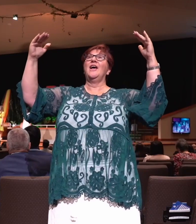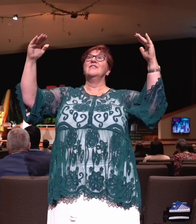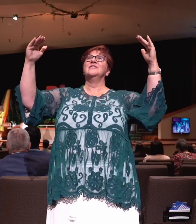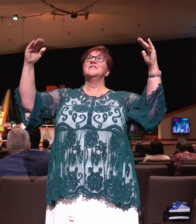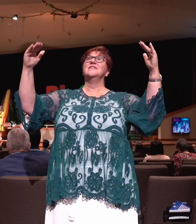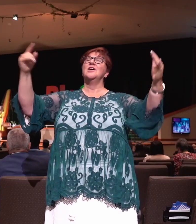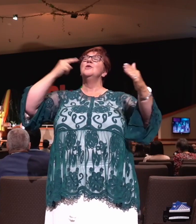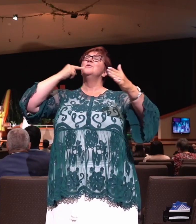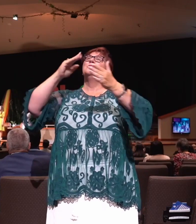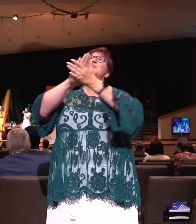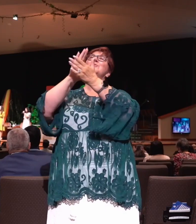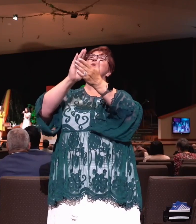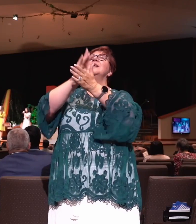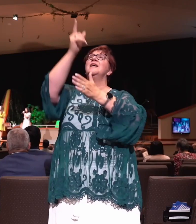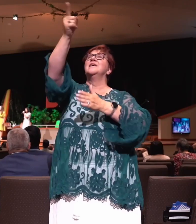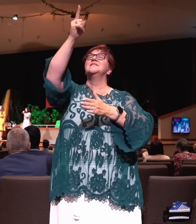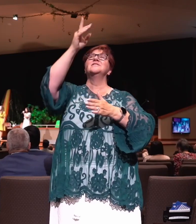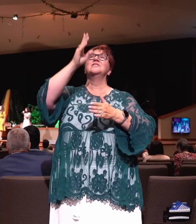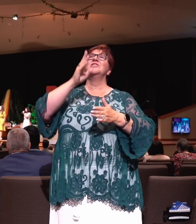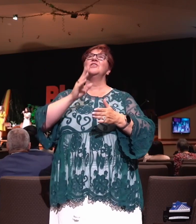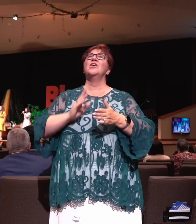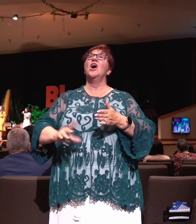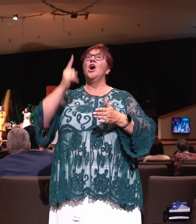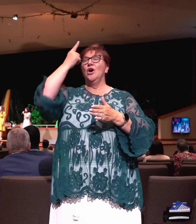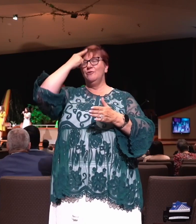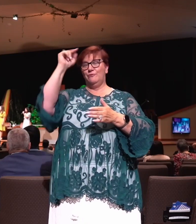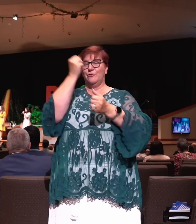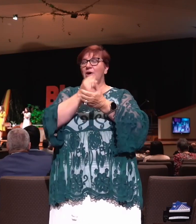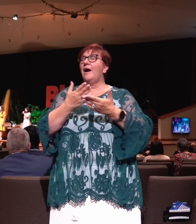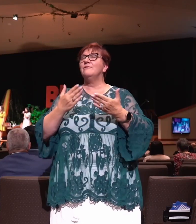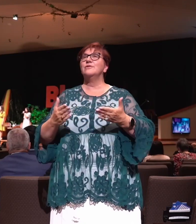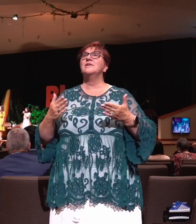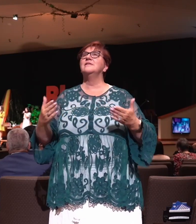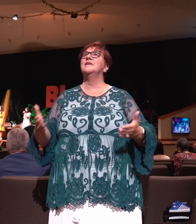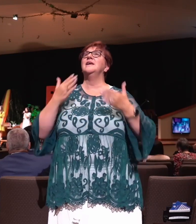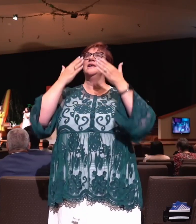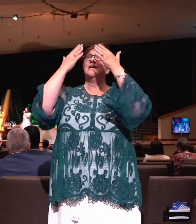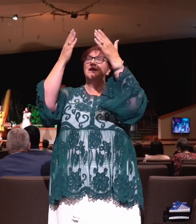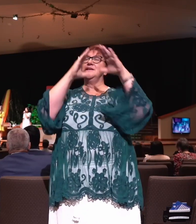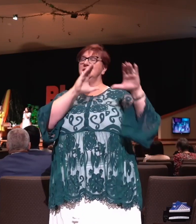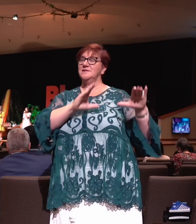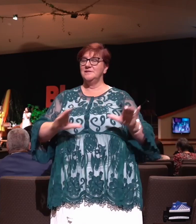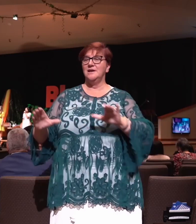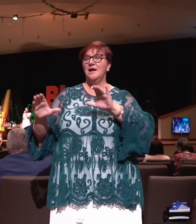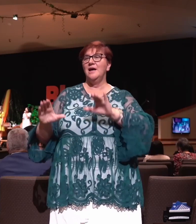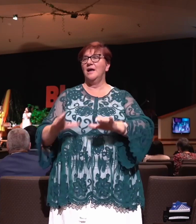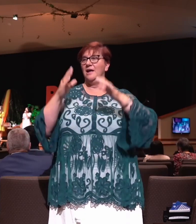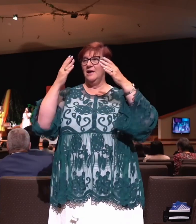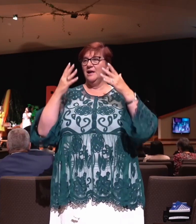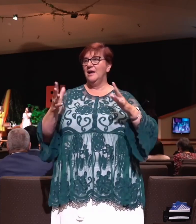I praise God for what he's done.